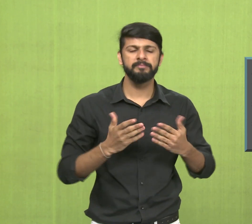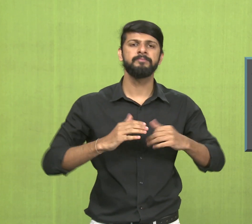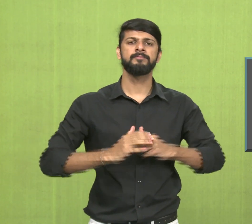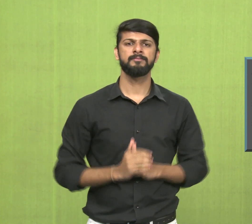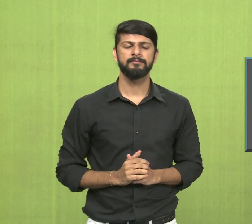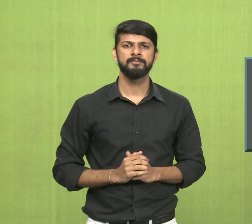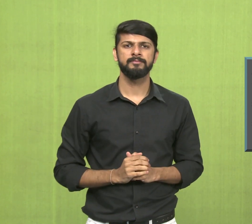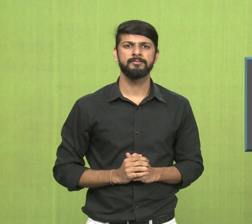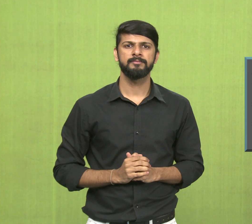Answer number 3.